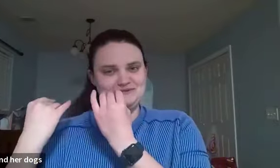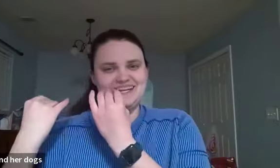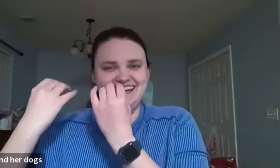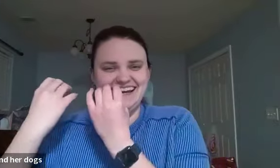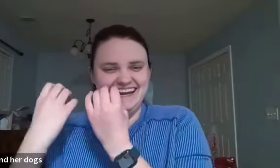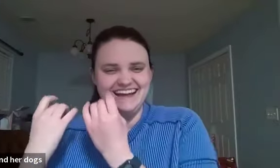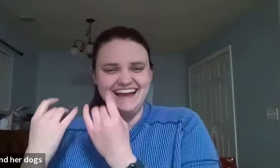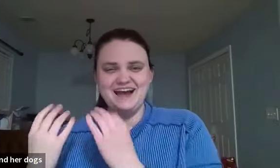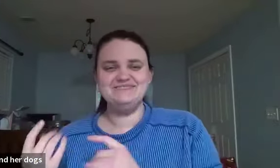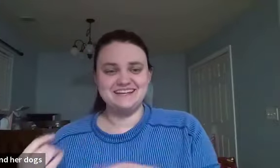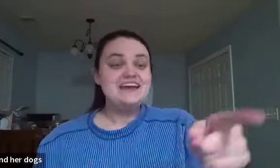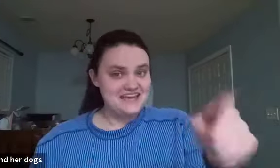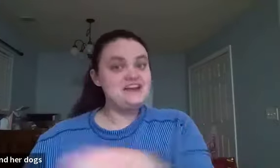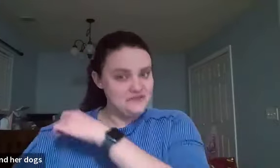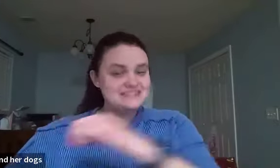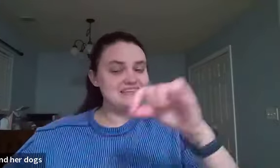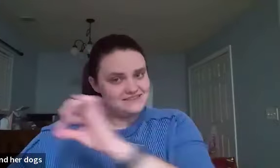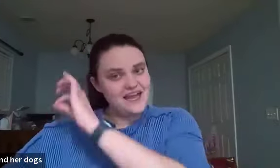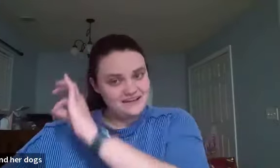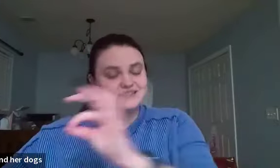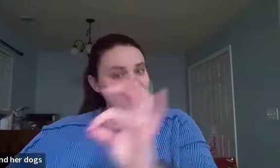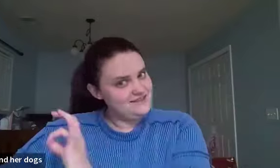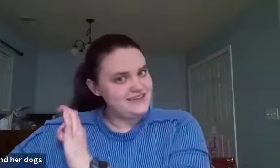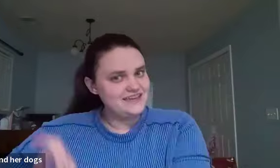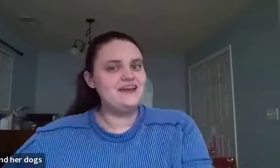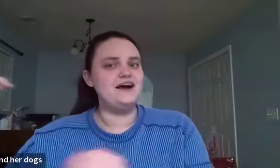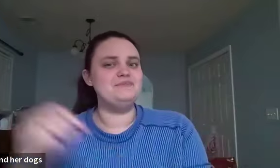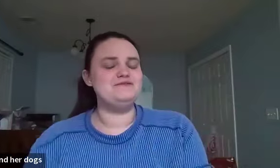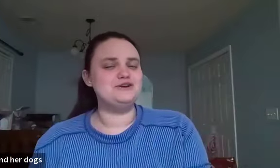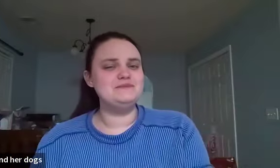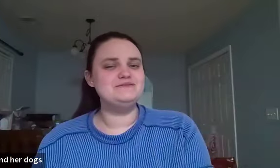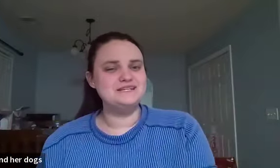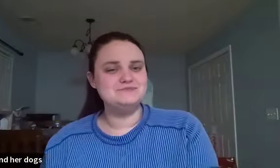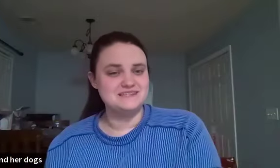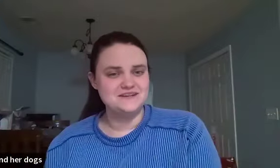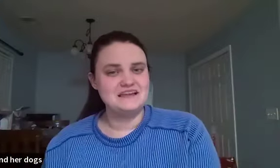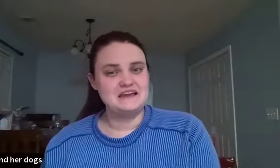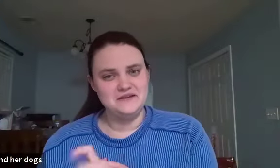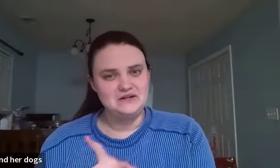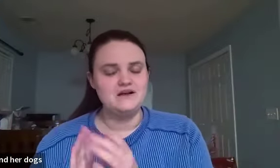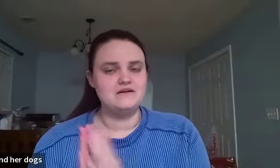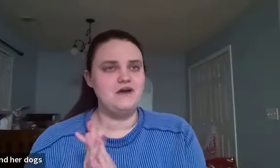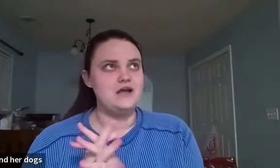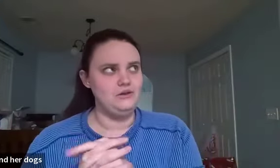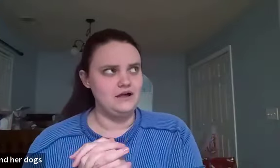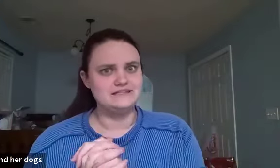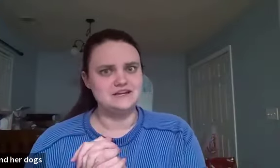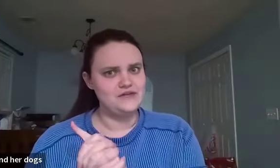The flute. I'm just saying, yeah, no, that's like, that is the violin. If you're going to be really specific, like a fiddle, a viola, because I know